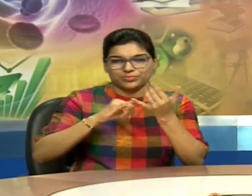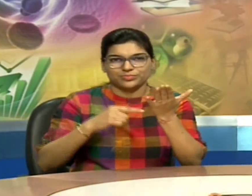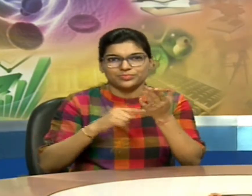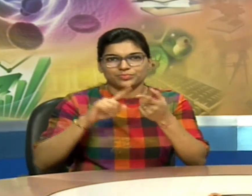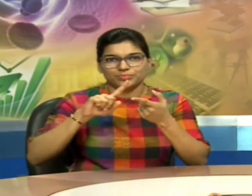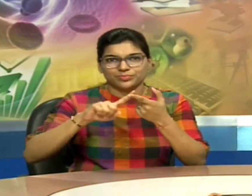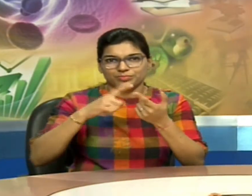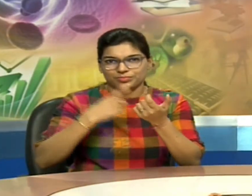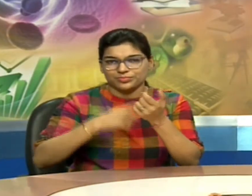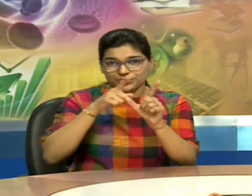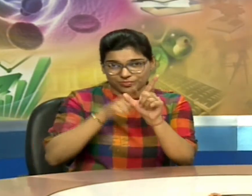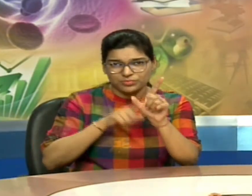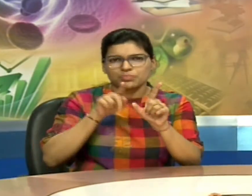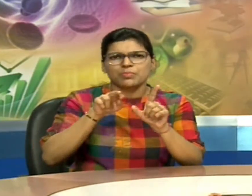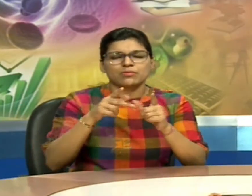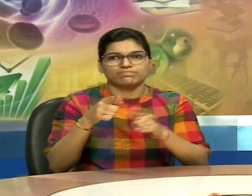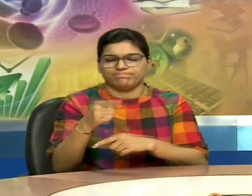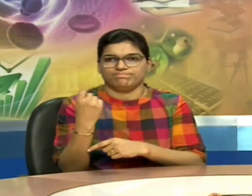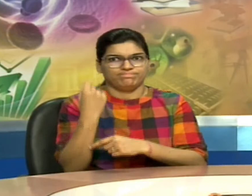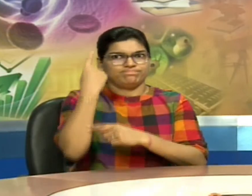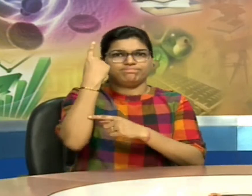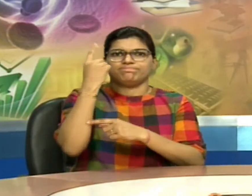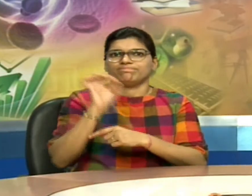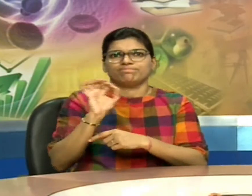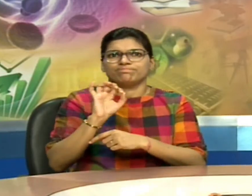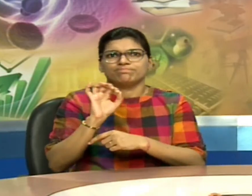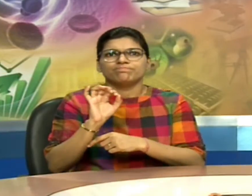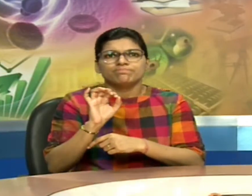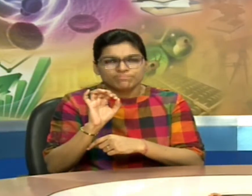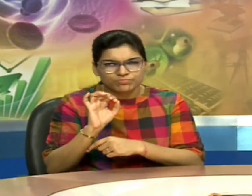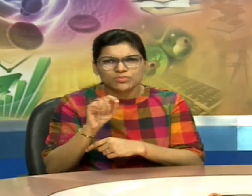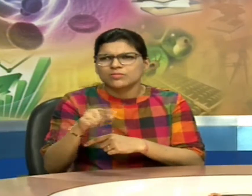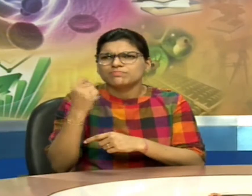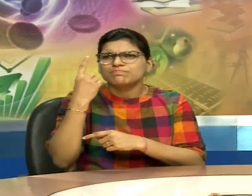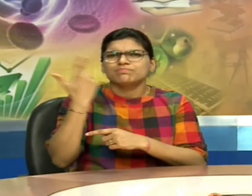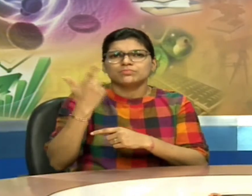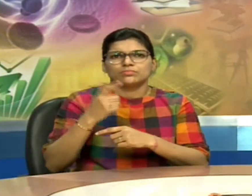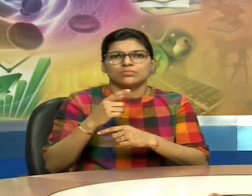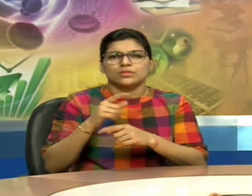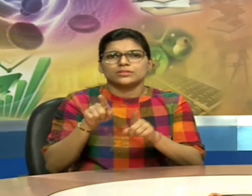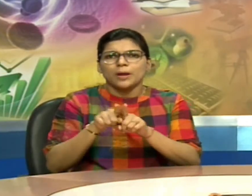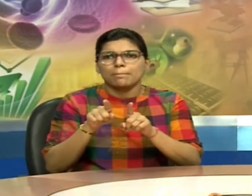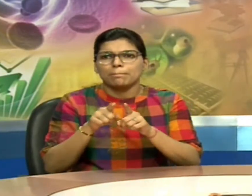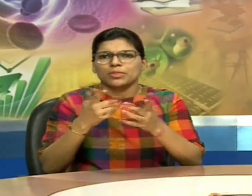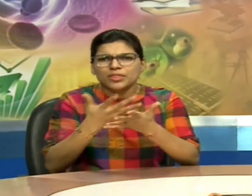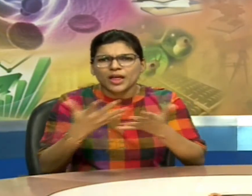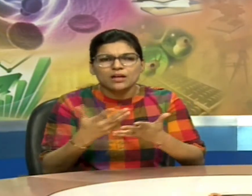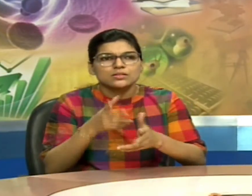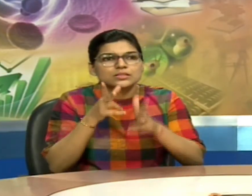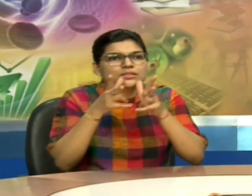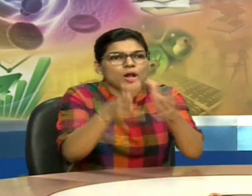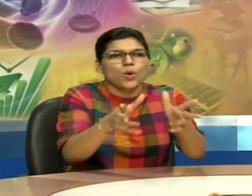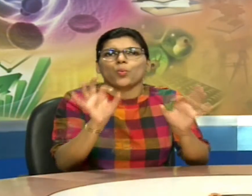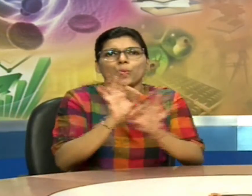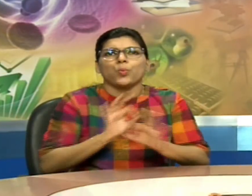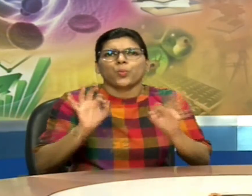The second word on the screen is mystery. It means like something which is not